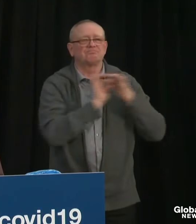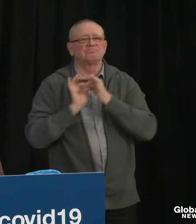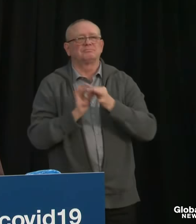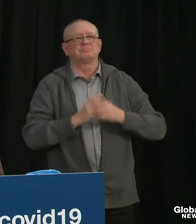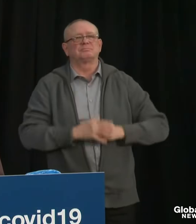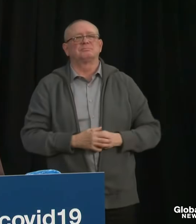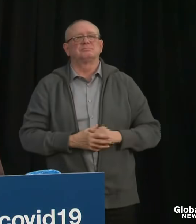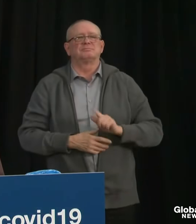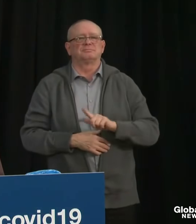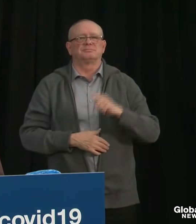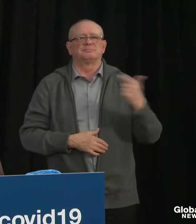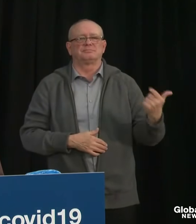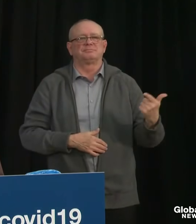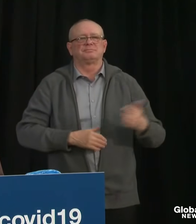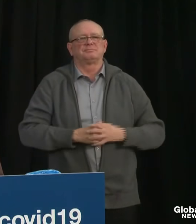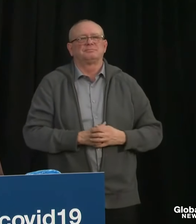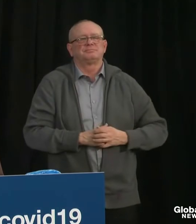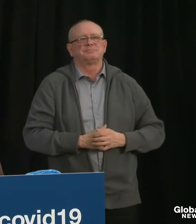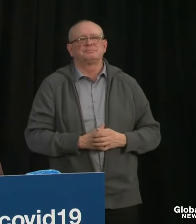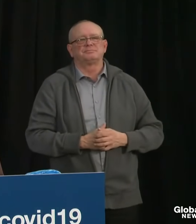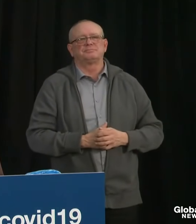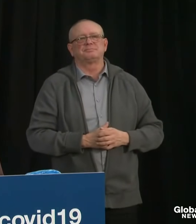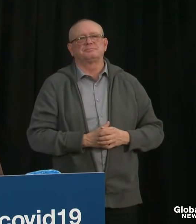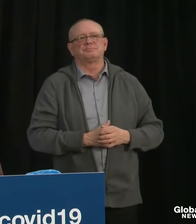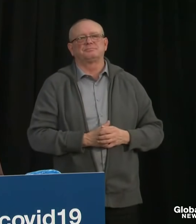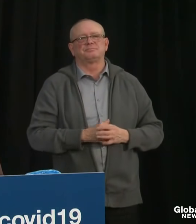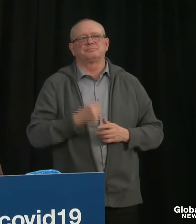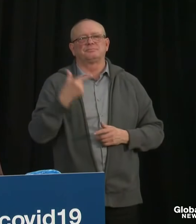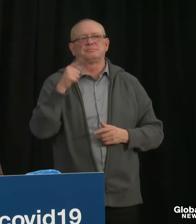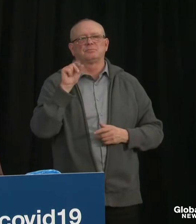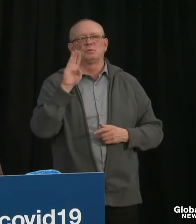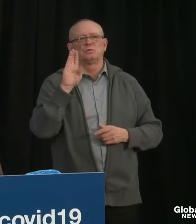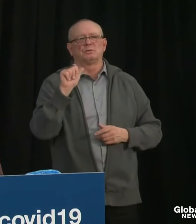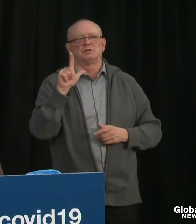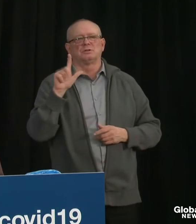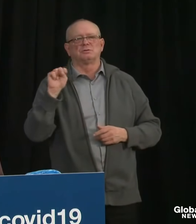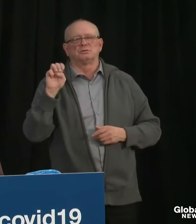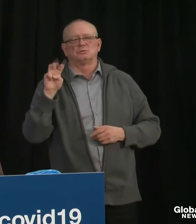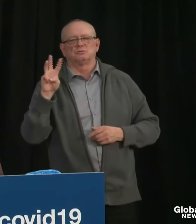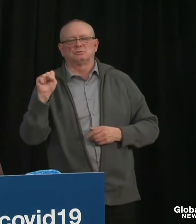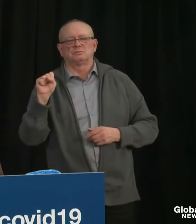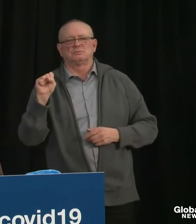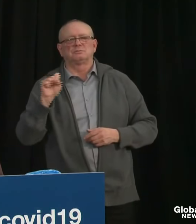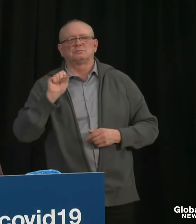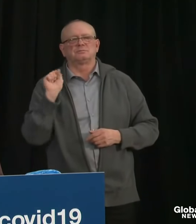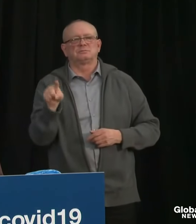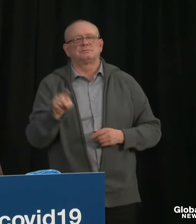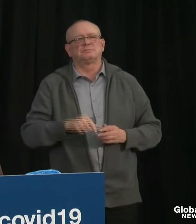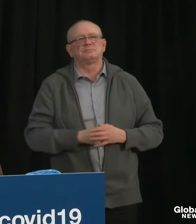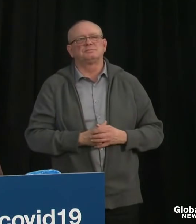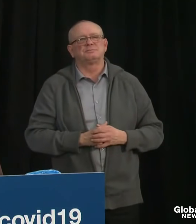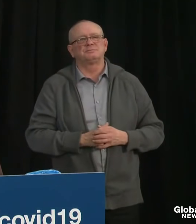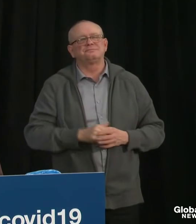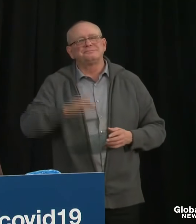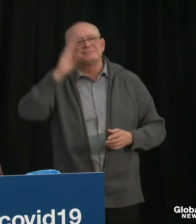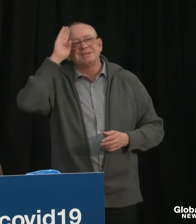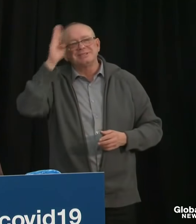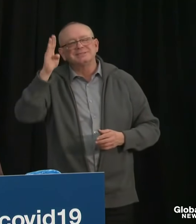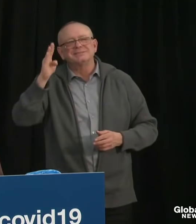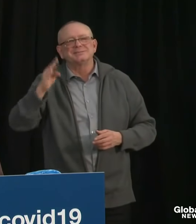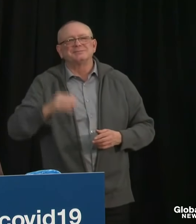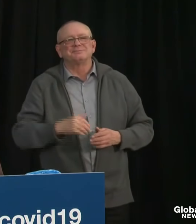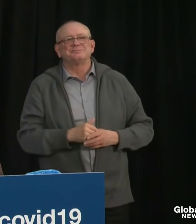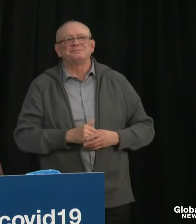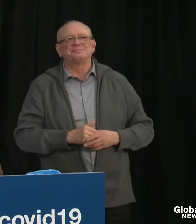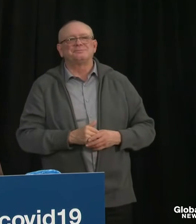Next is Julia Wong with Global News. Go ahead, Julia. Hi, Dr. Hinshaw. We received information that the Red Cross is